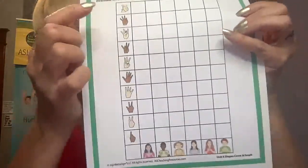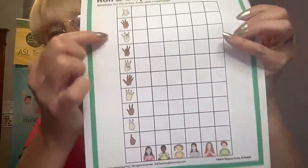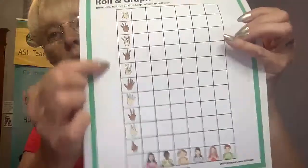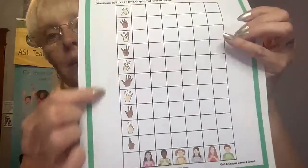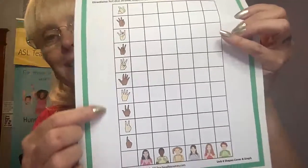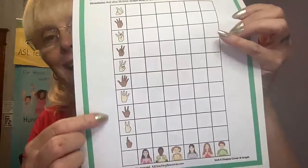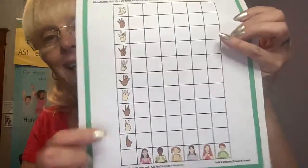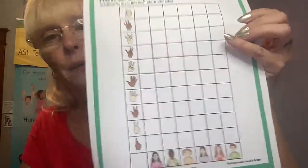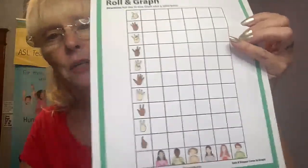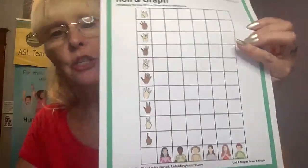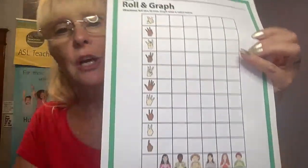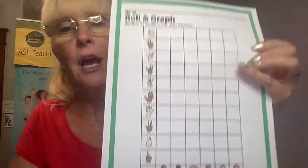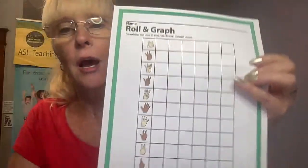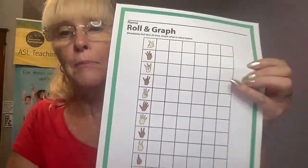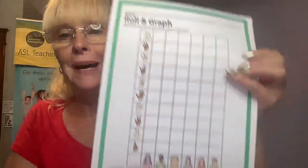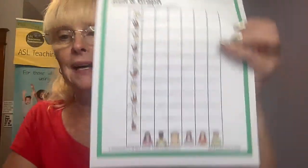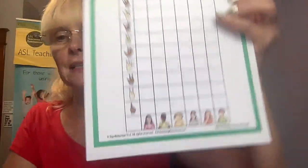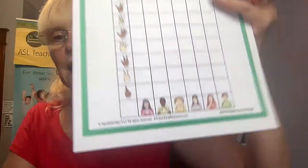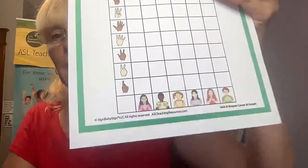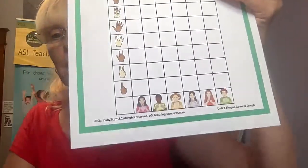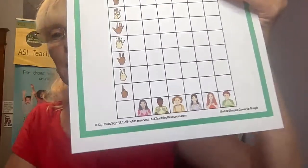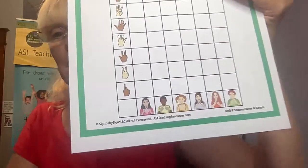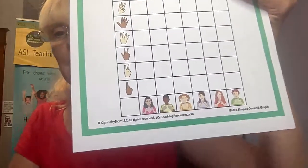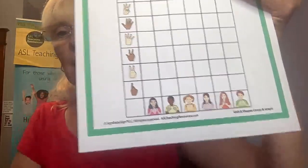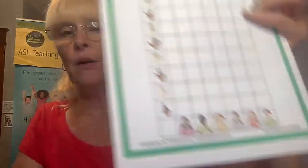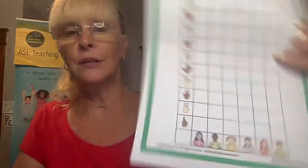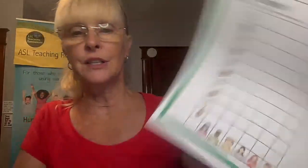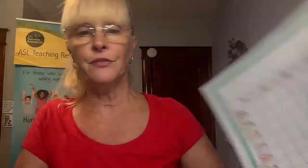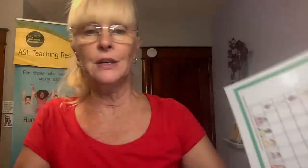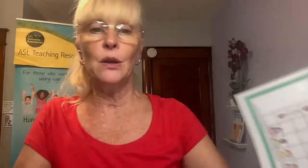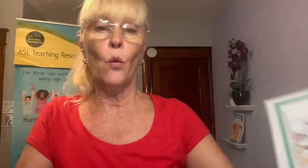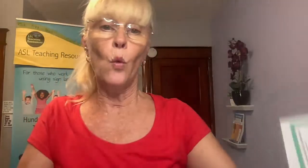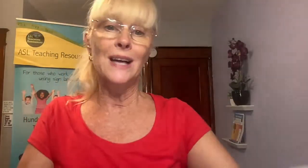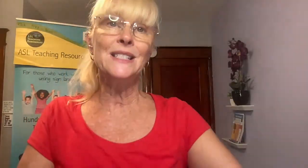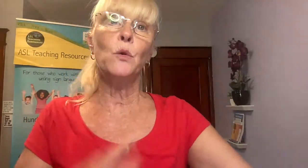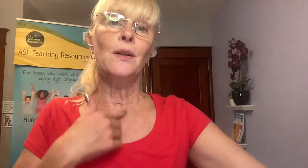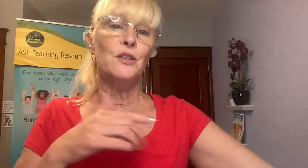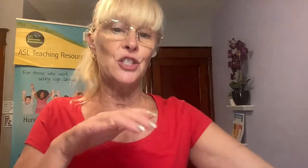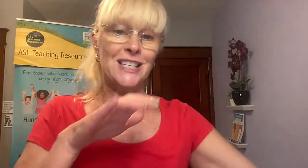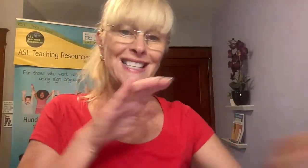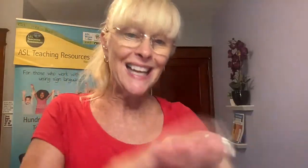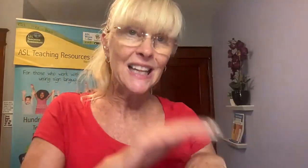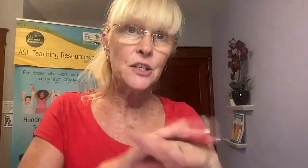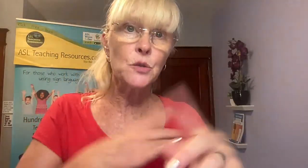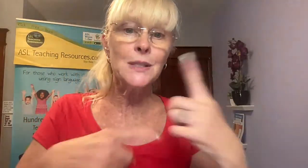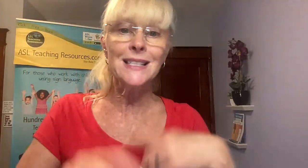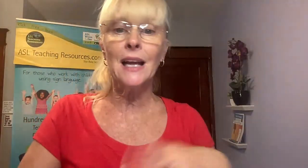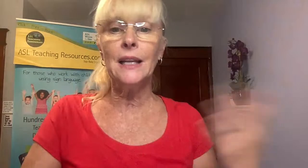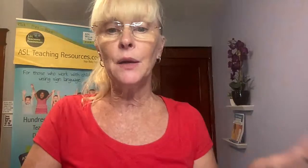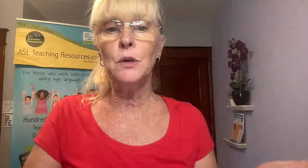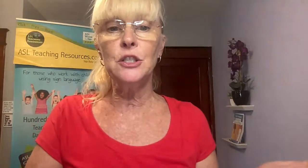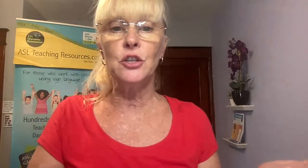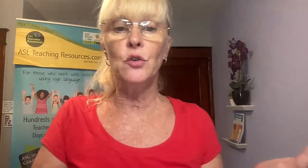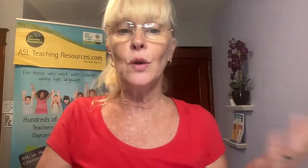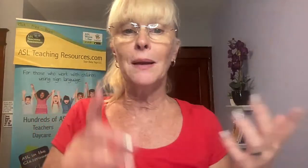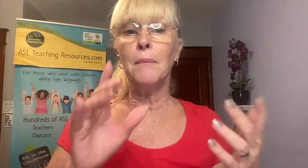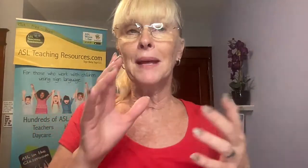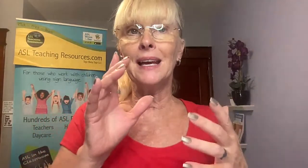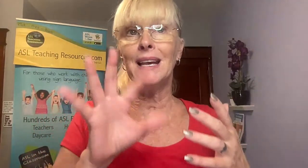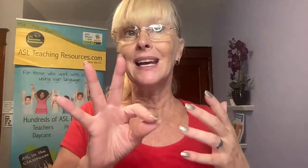all sign language, but there are different ones where there's just English with sign language. So you can pick